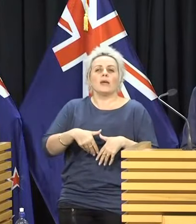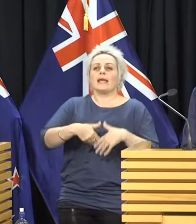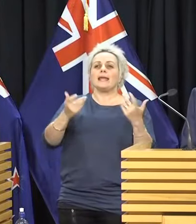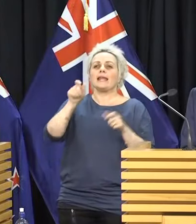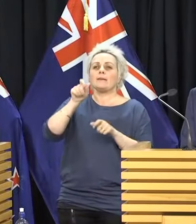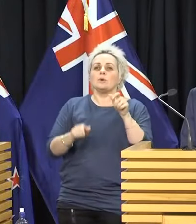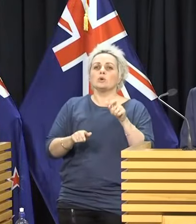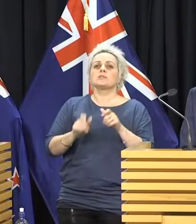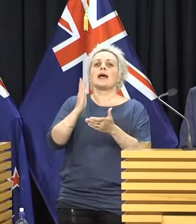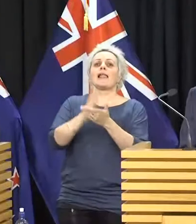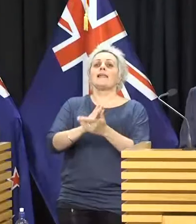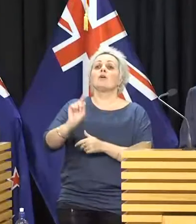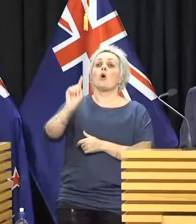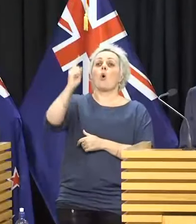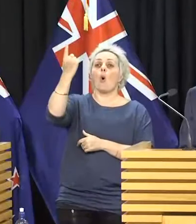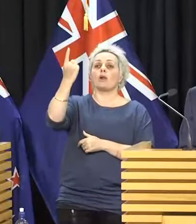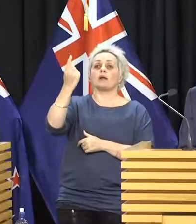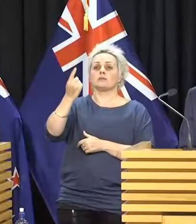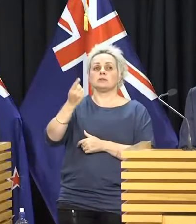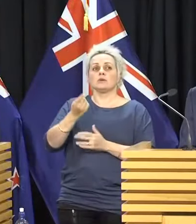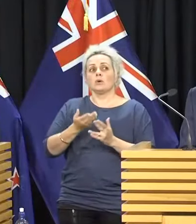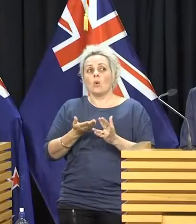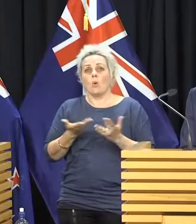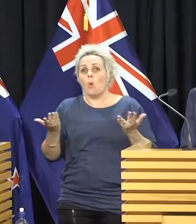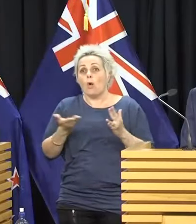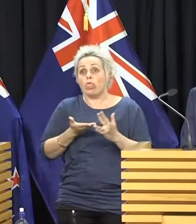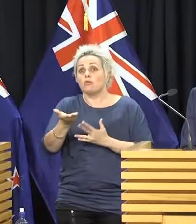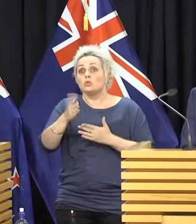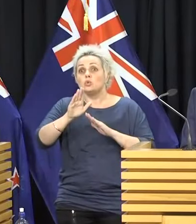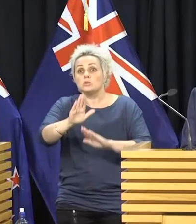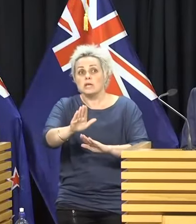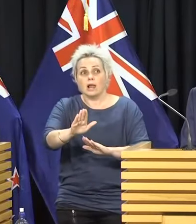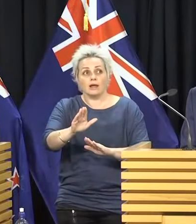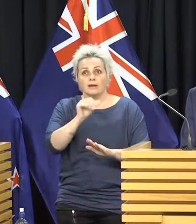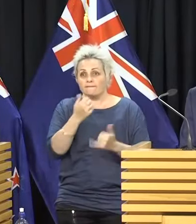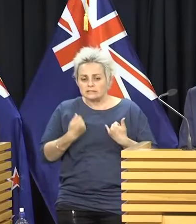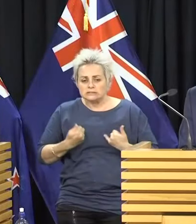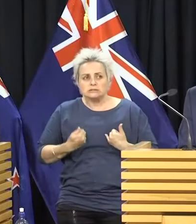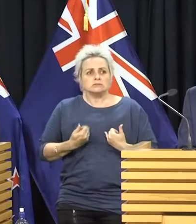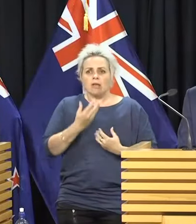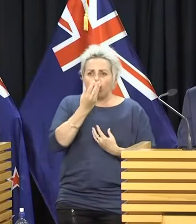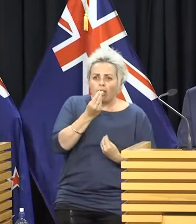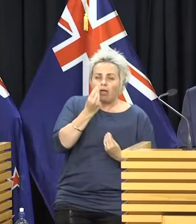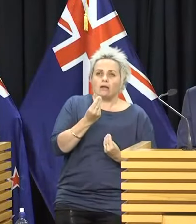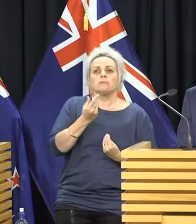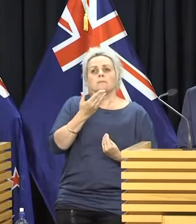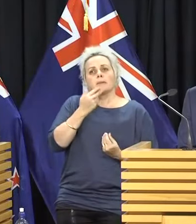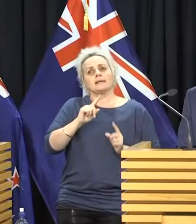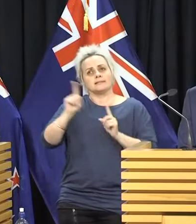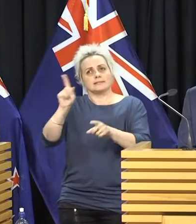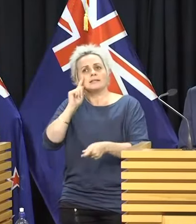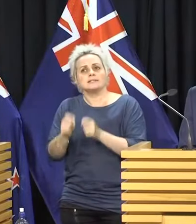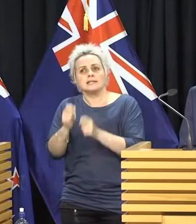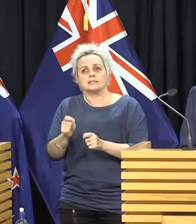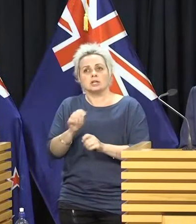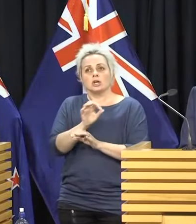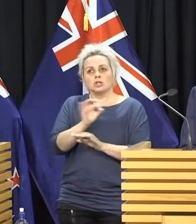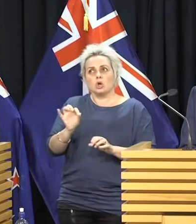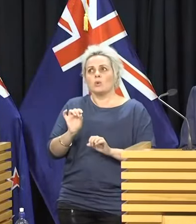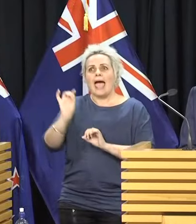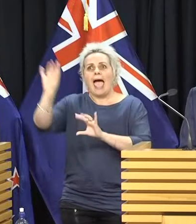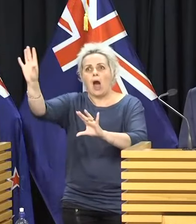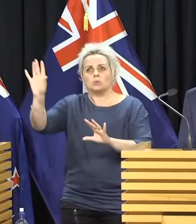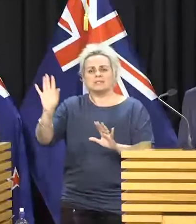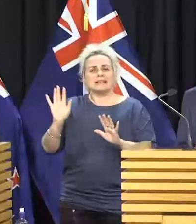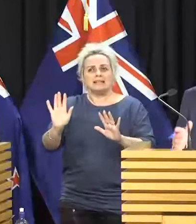and indeed wider New Zealand who has cold or flu symptoms should get a test and not go out, but stay